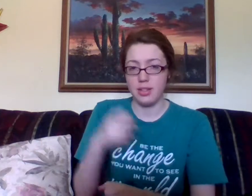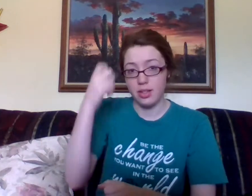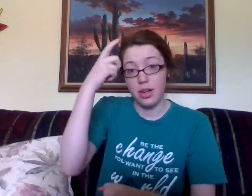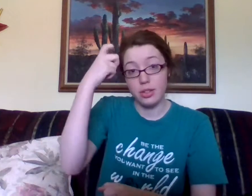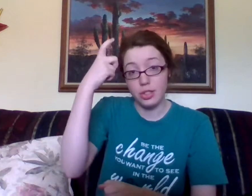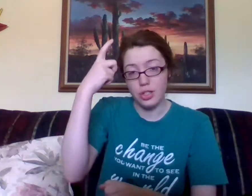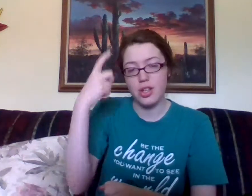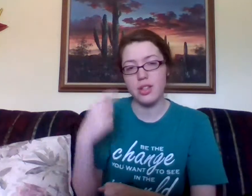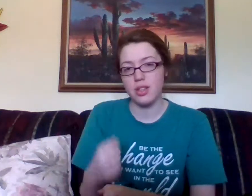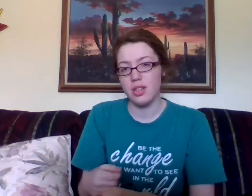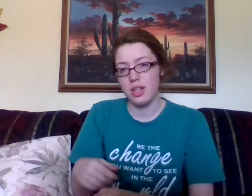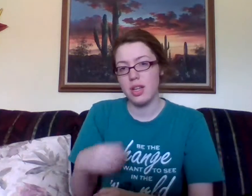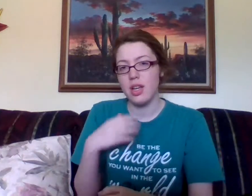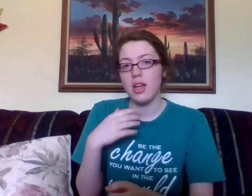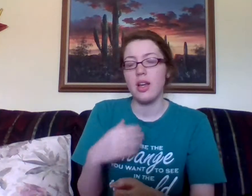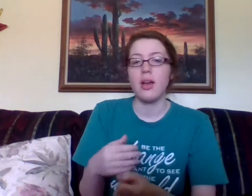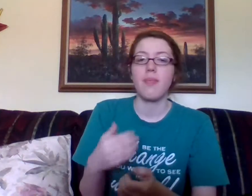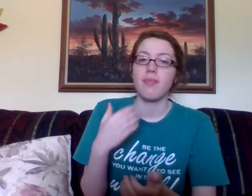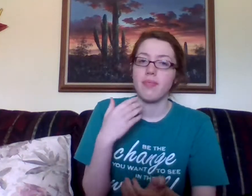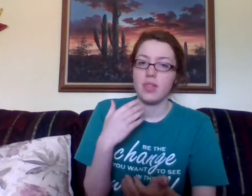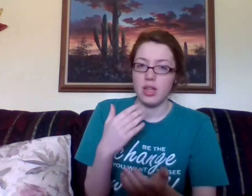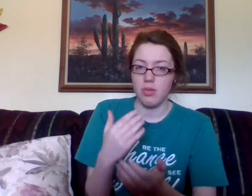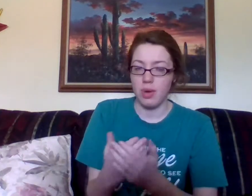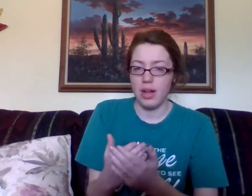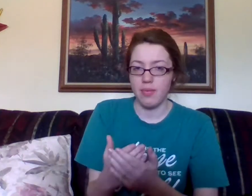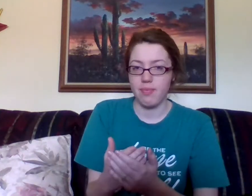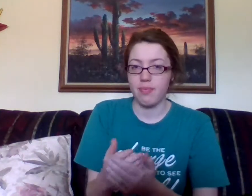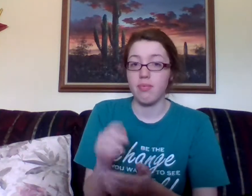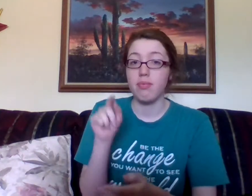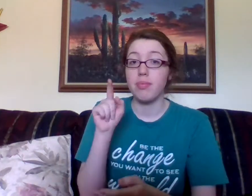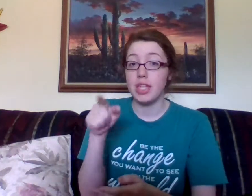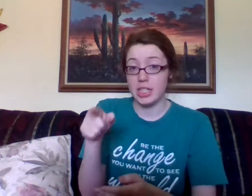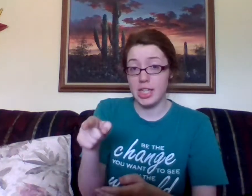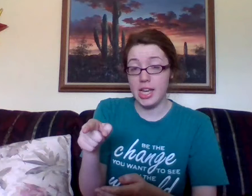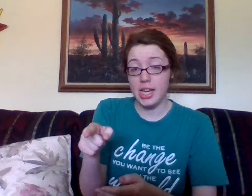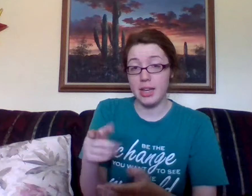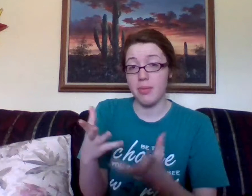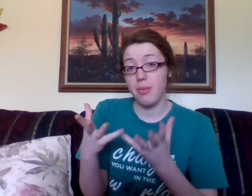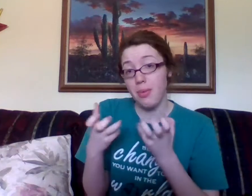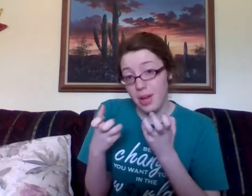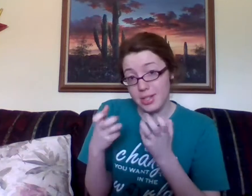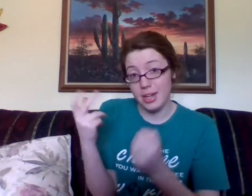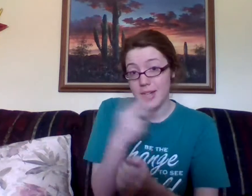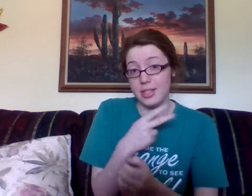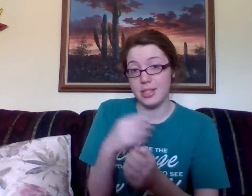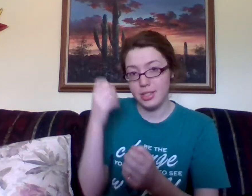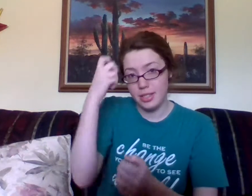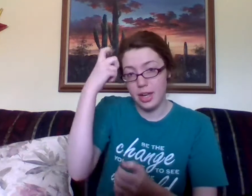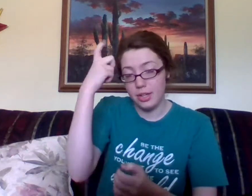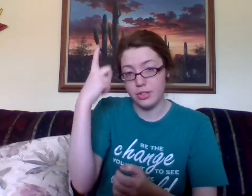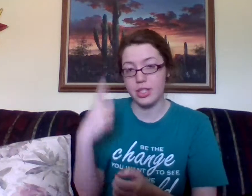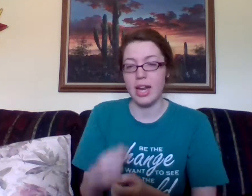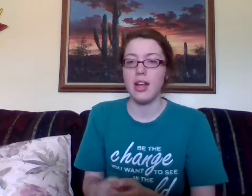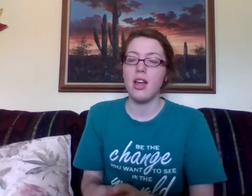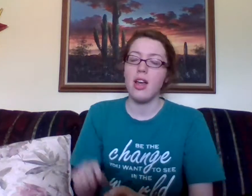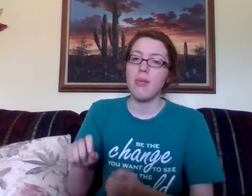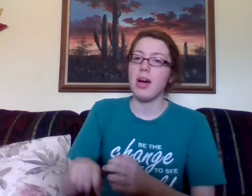sure we understood well. because he wanted us to understand. But